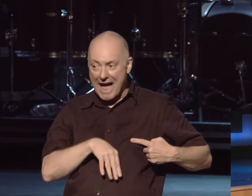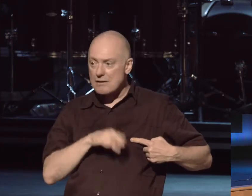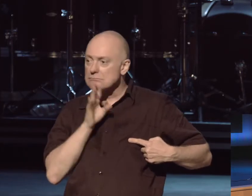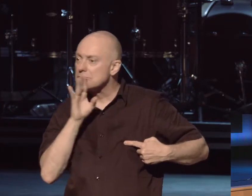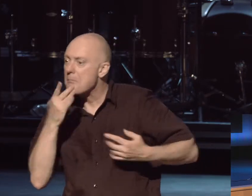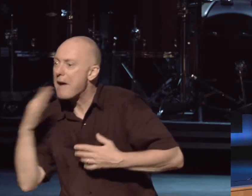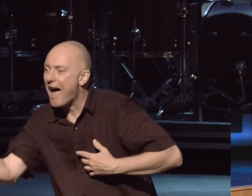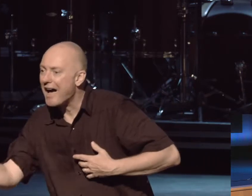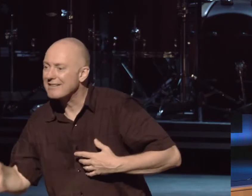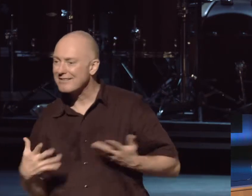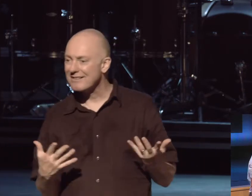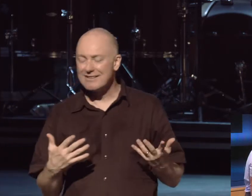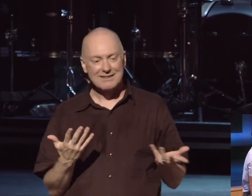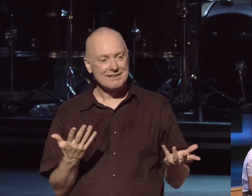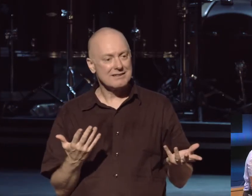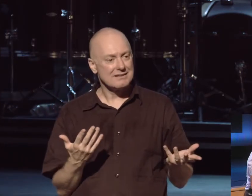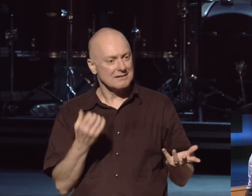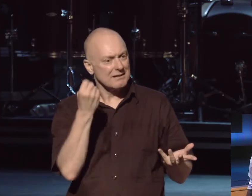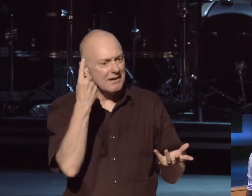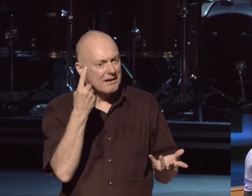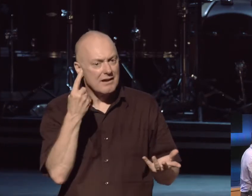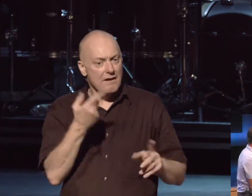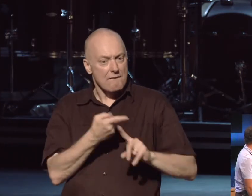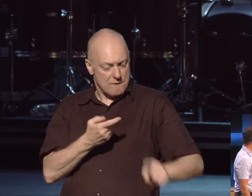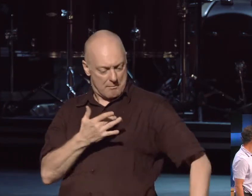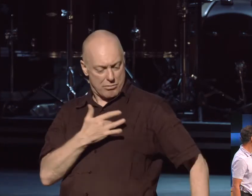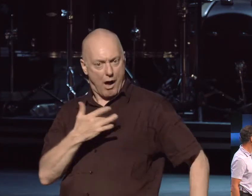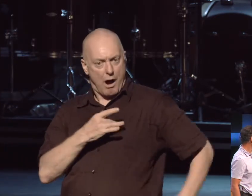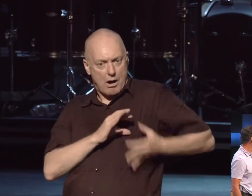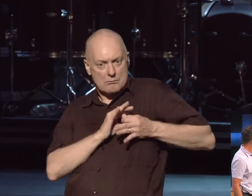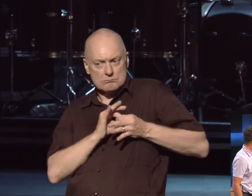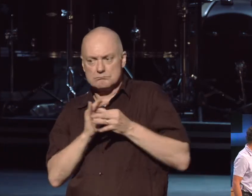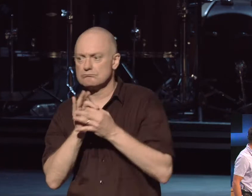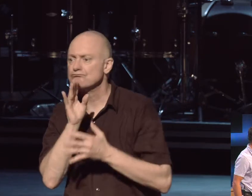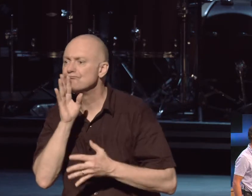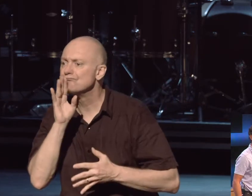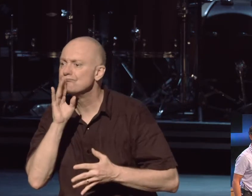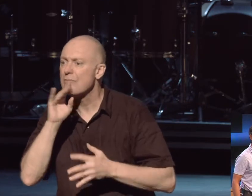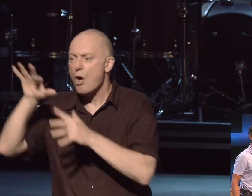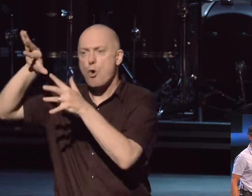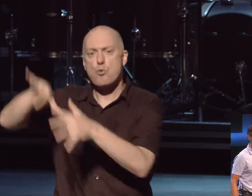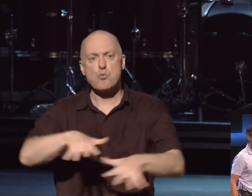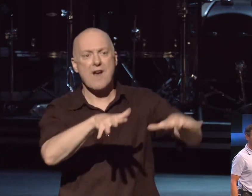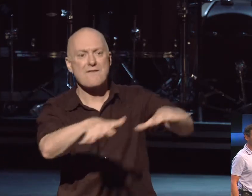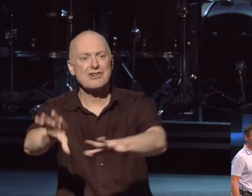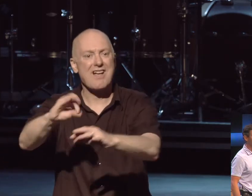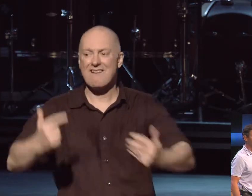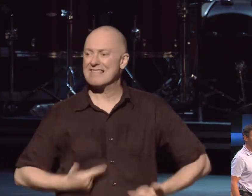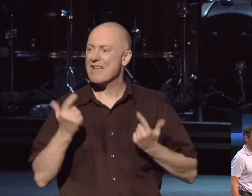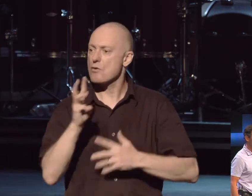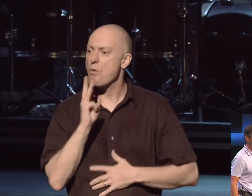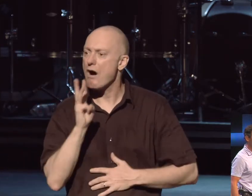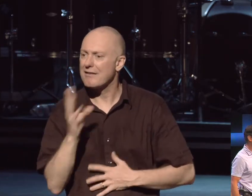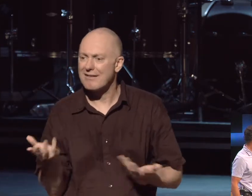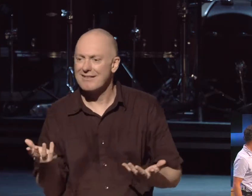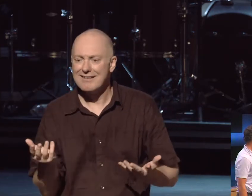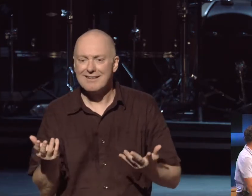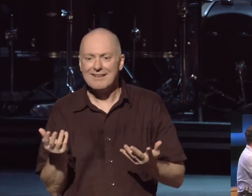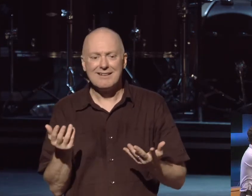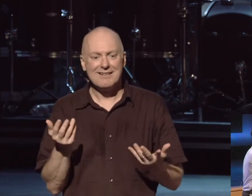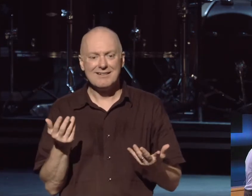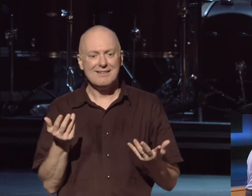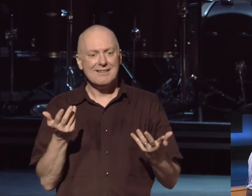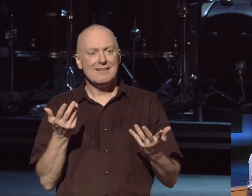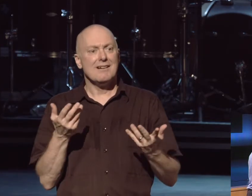tree's not going to be healthy, the heart's not healthy. Out of his heart will flow rivers of living water. This isn't stagnant, unmoving